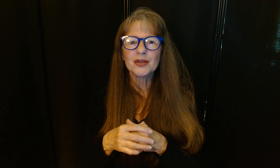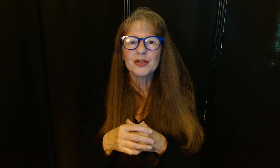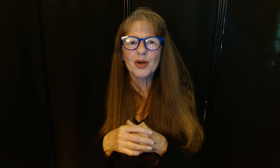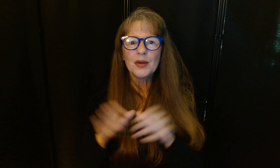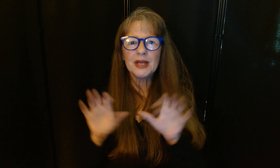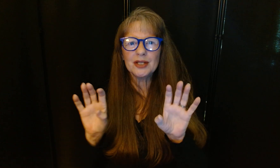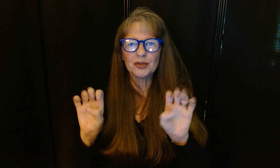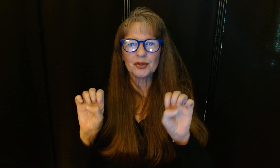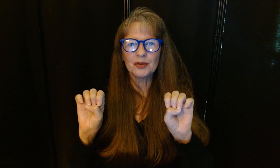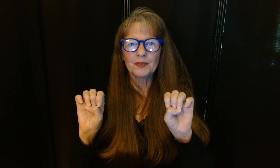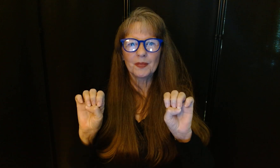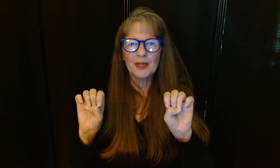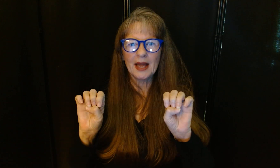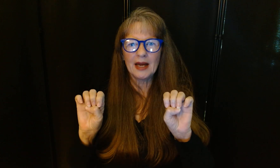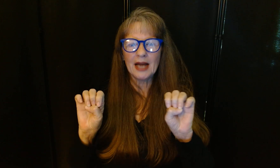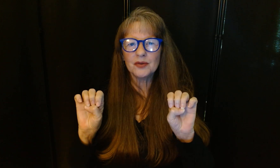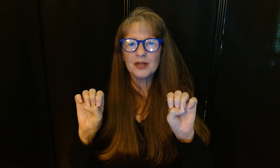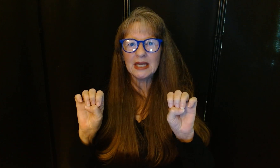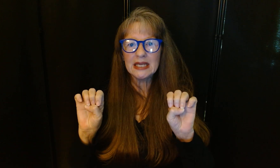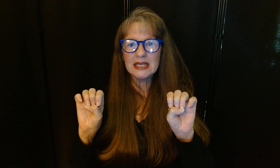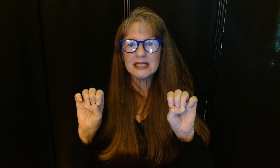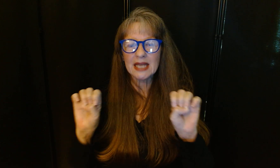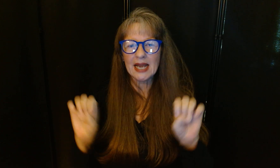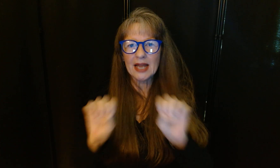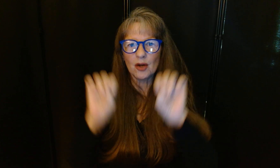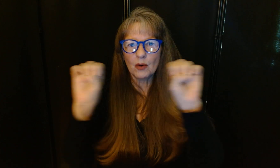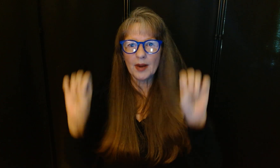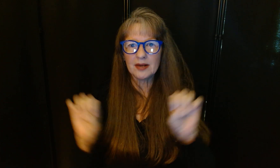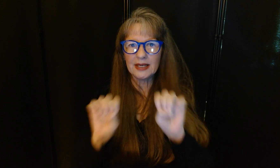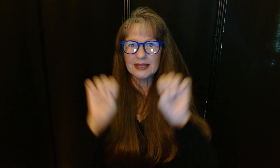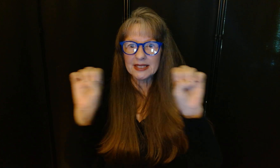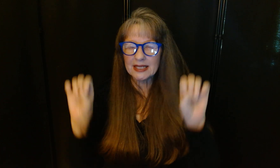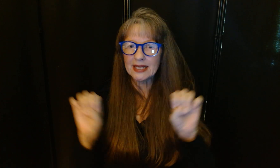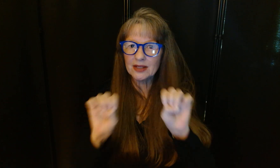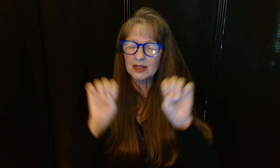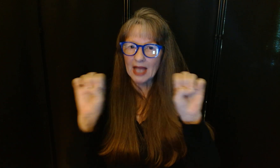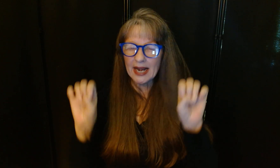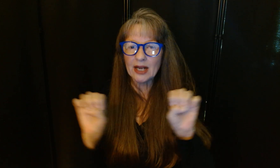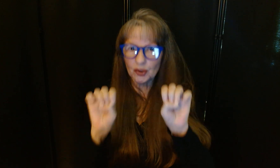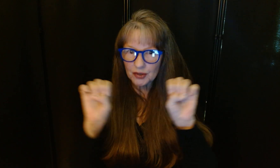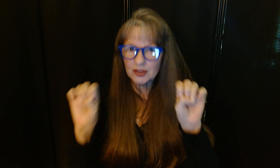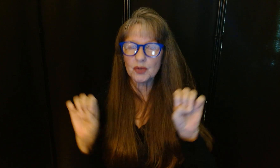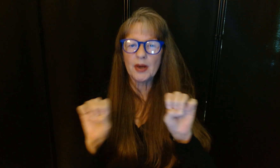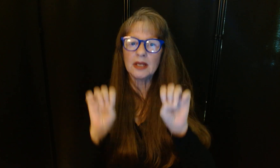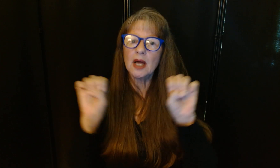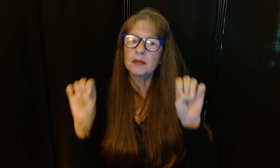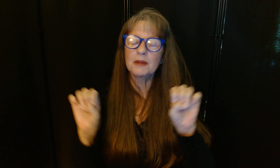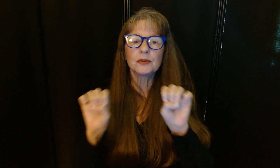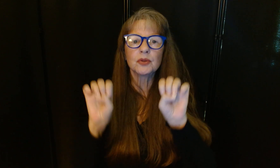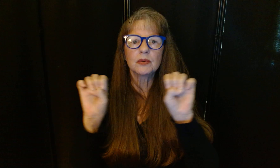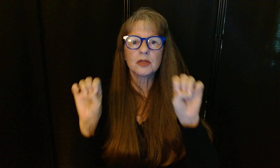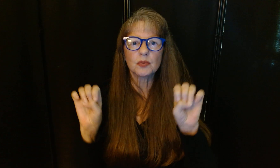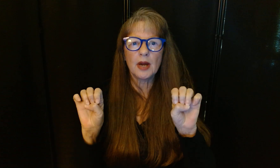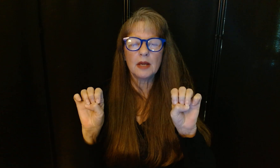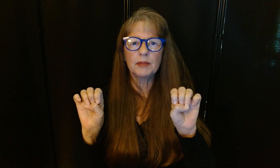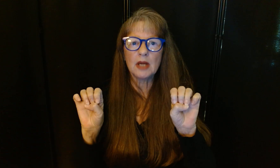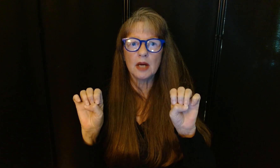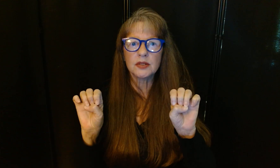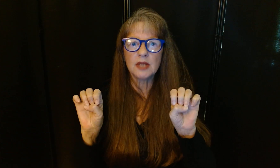So Easter, I do the E's and I go around like this, and I learned it this way, and a lot of people do it this way because